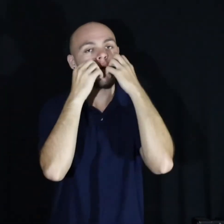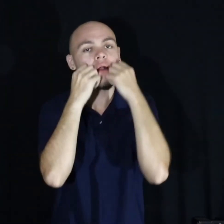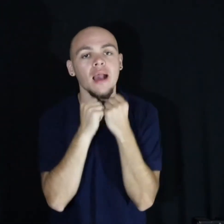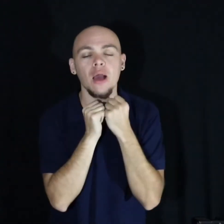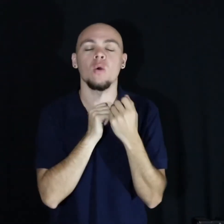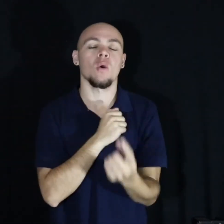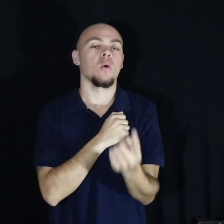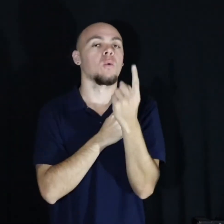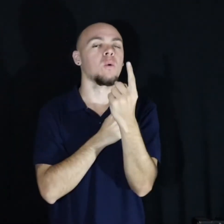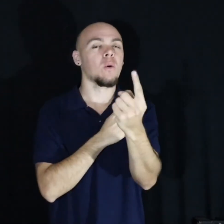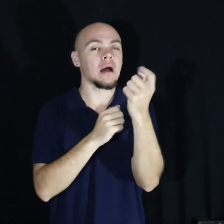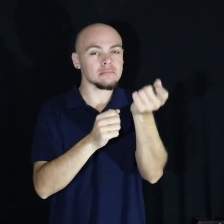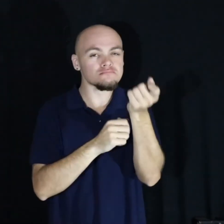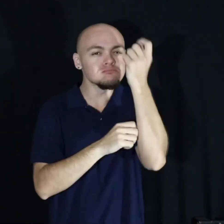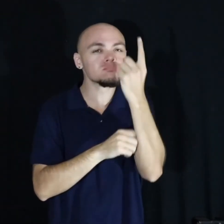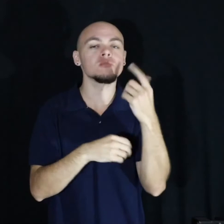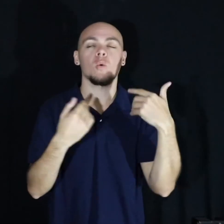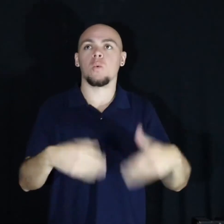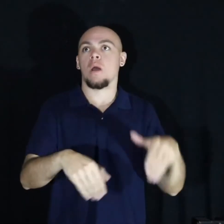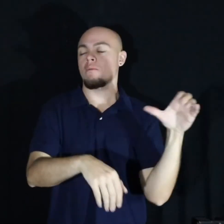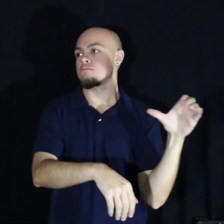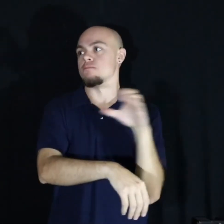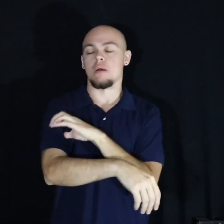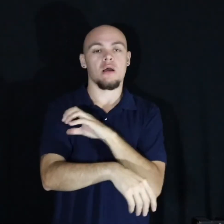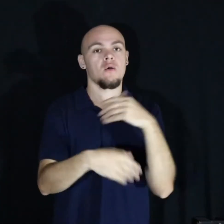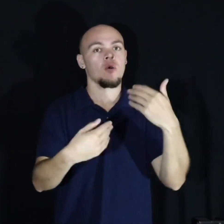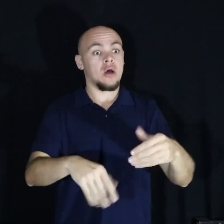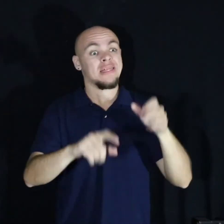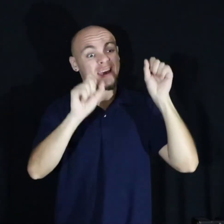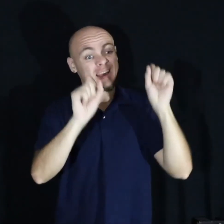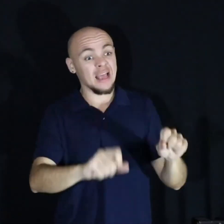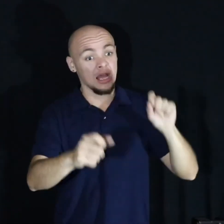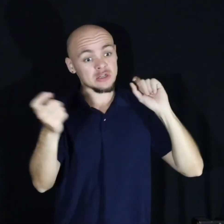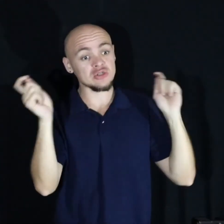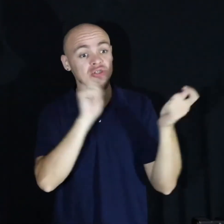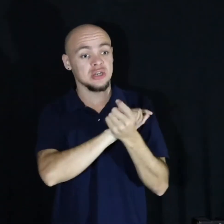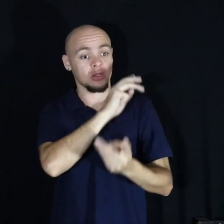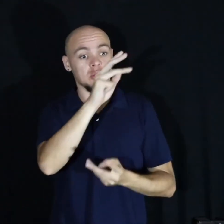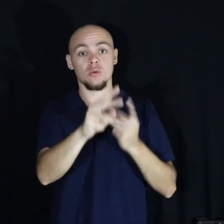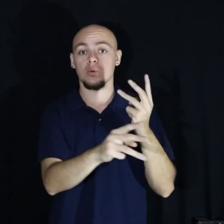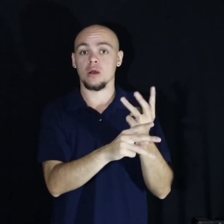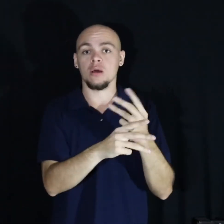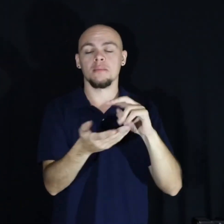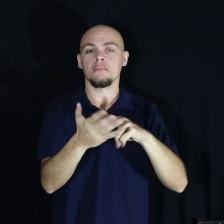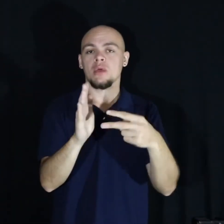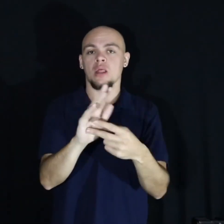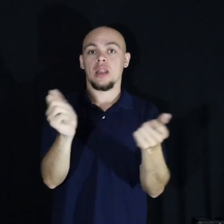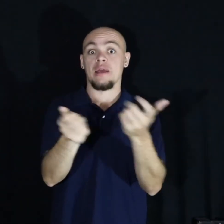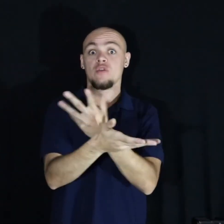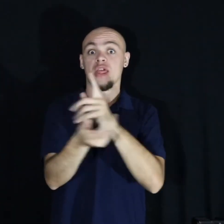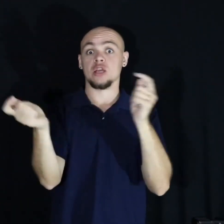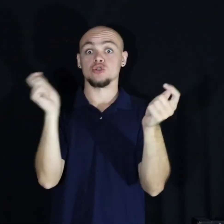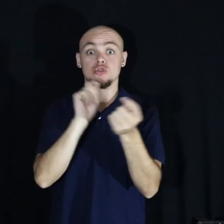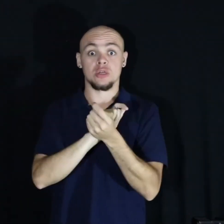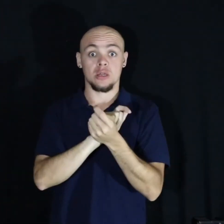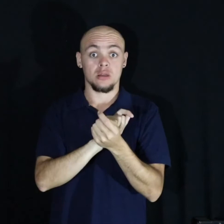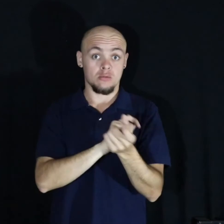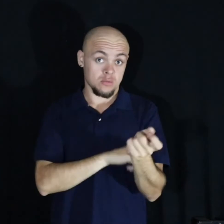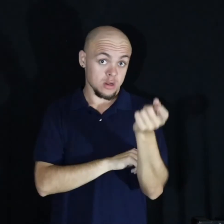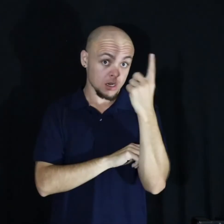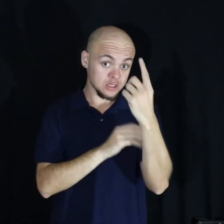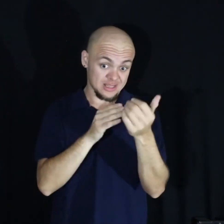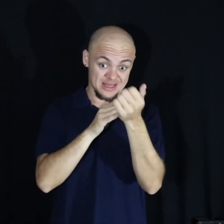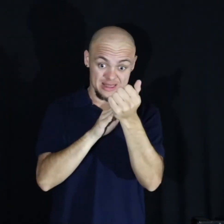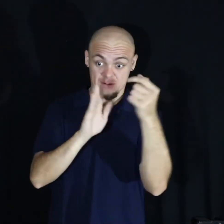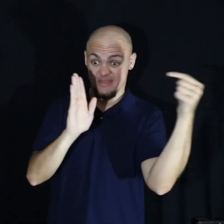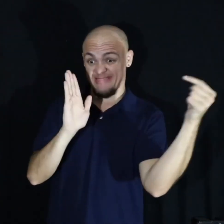one person's understanding of how powerful an agent for change they can be in this world, you've changed the whole thing. And if we can understand leadership like